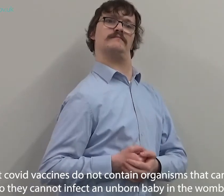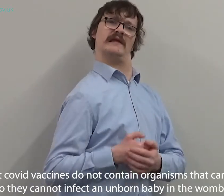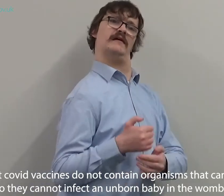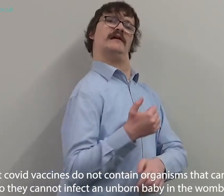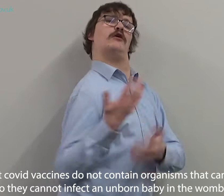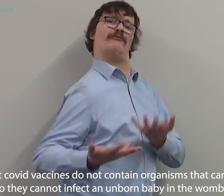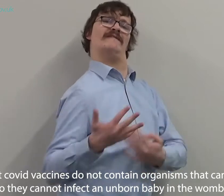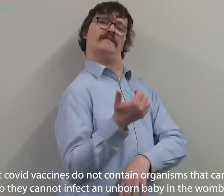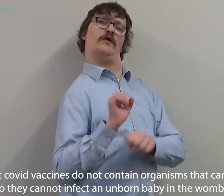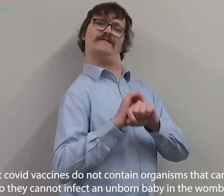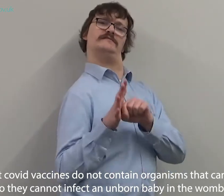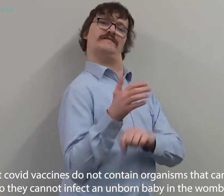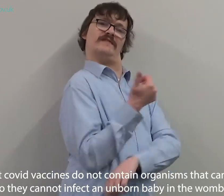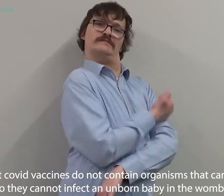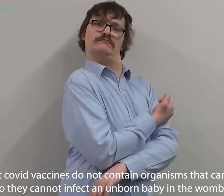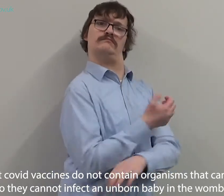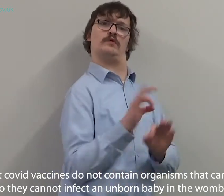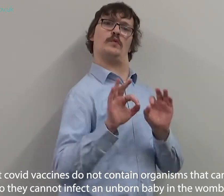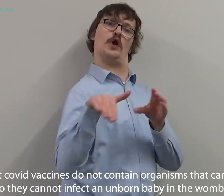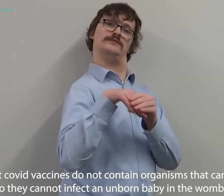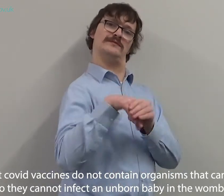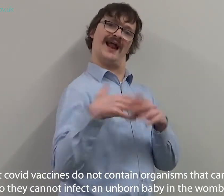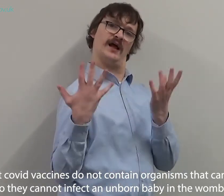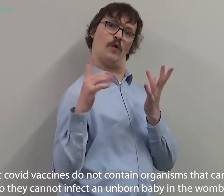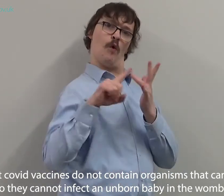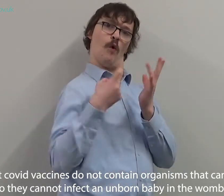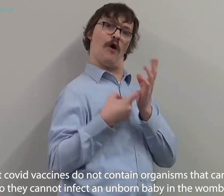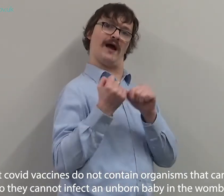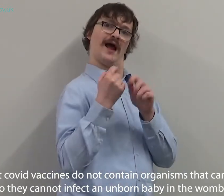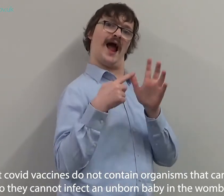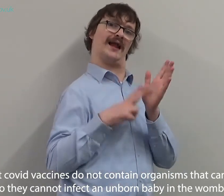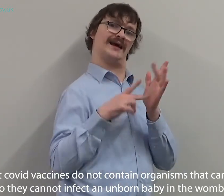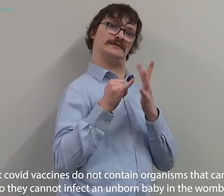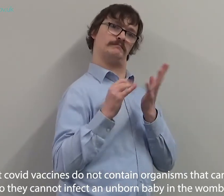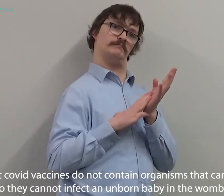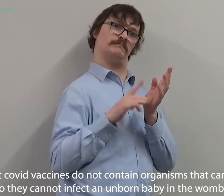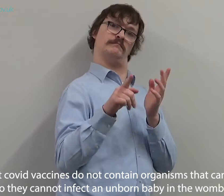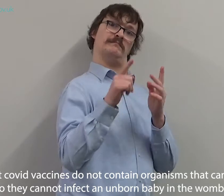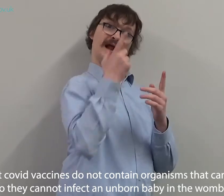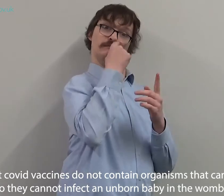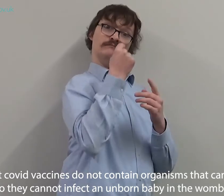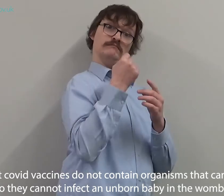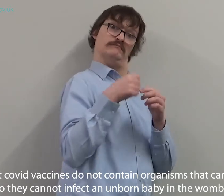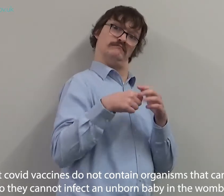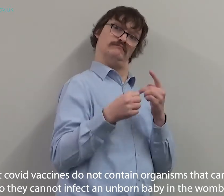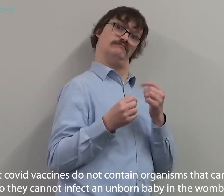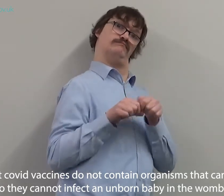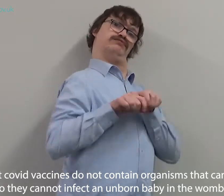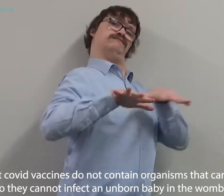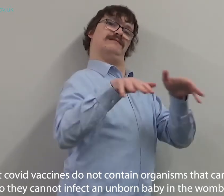The current COVID vaccines do not contain organisms that can multiply in the body, so they